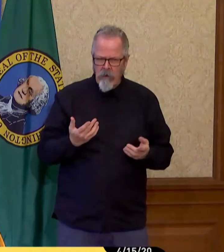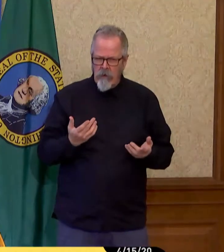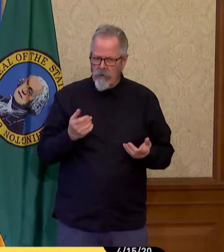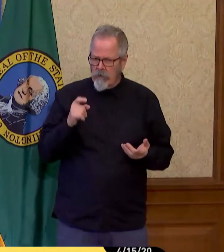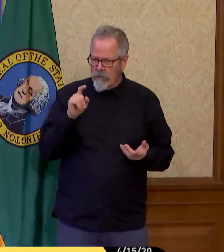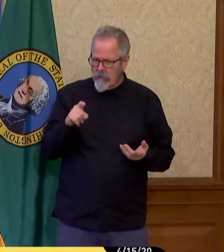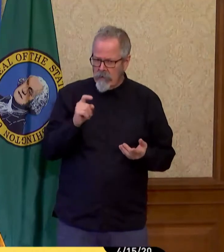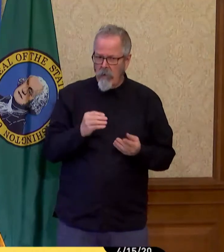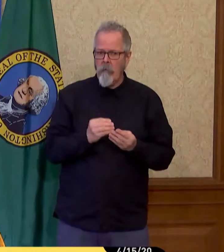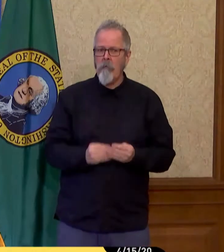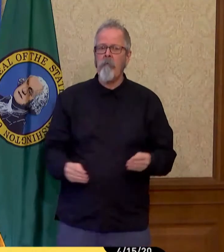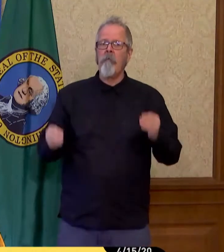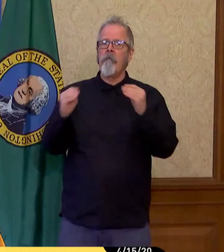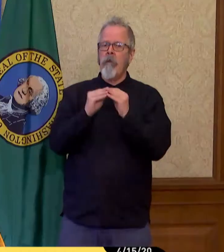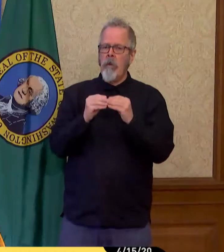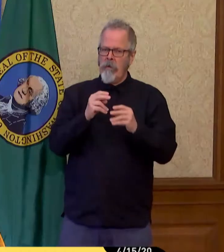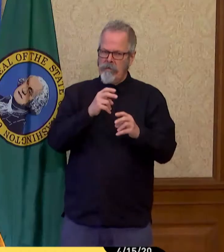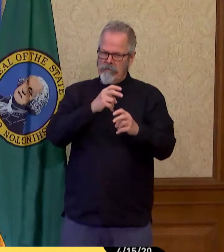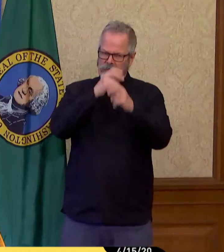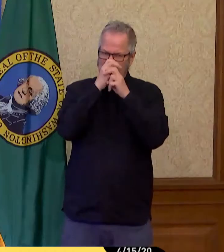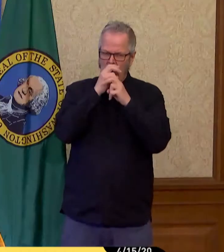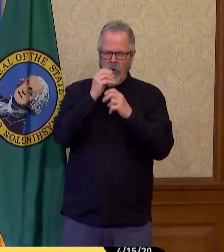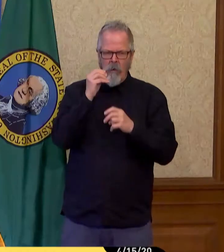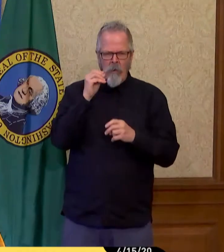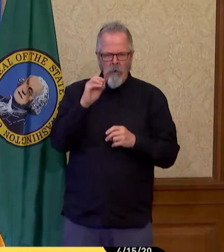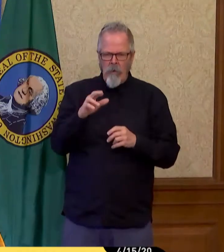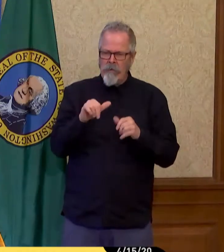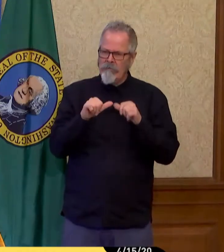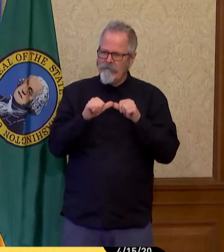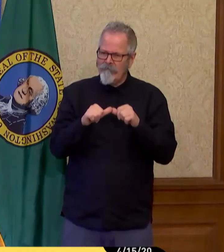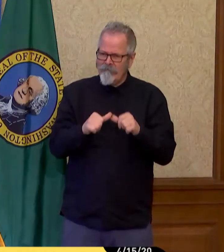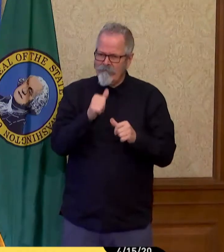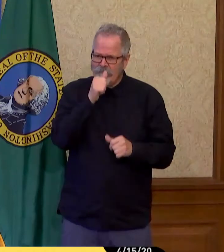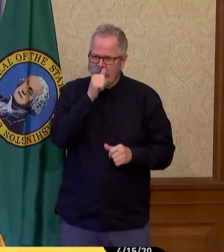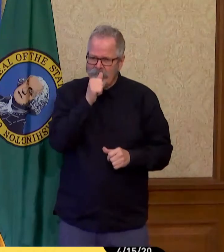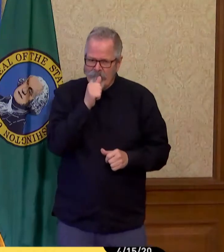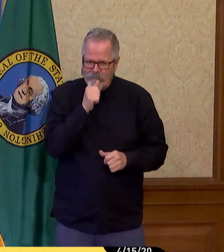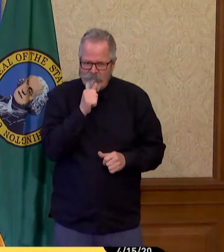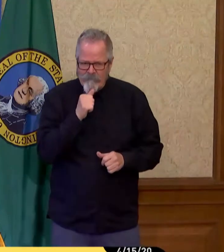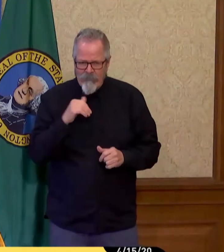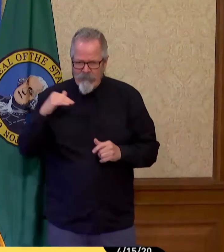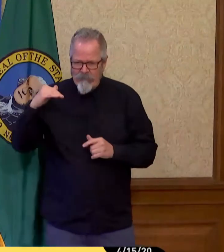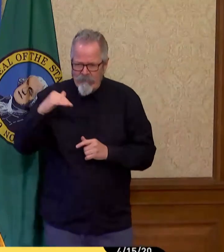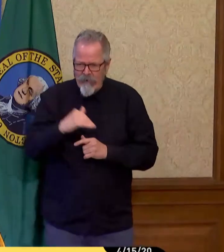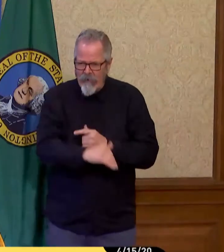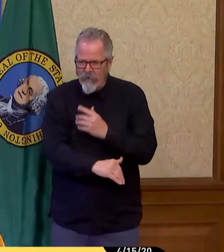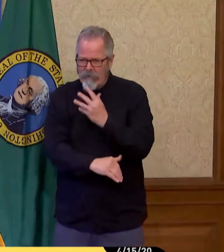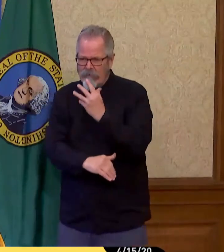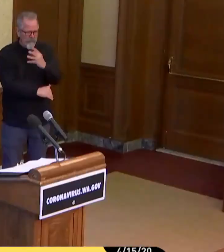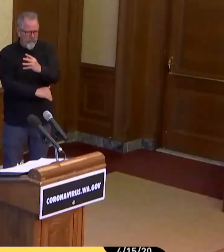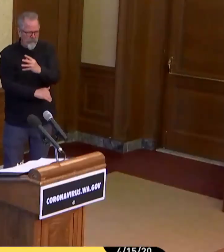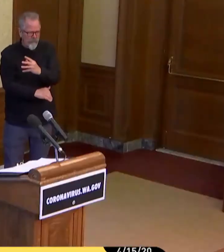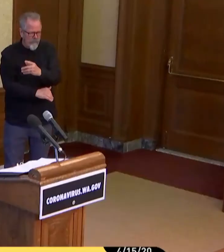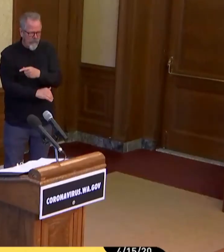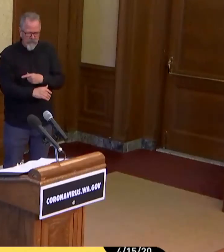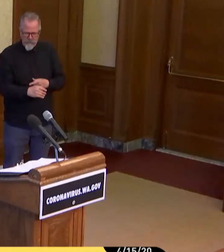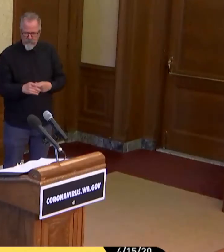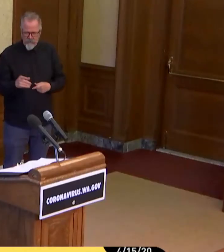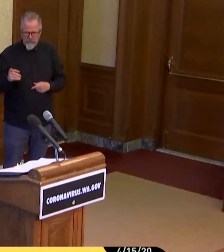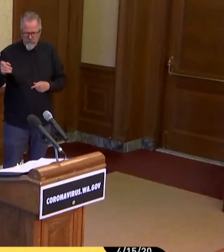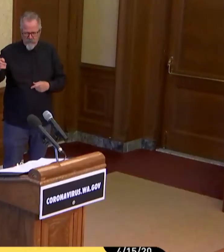things? Yeah, we'll just look at the chart together here. What I was referring to is, as you'll see,